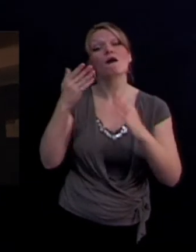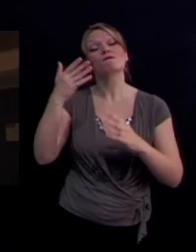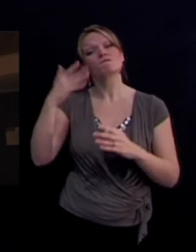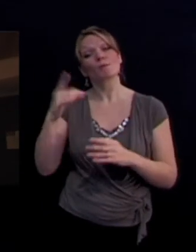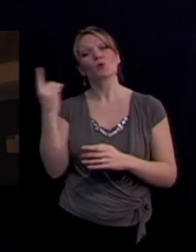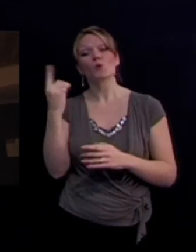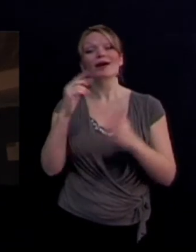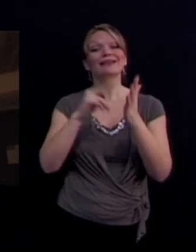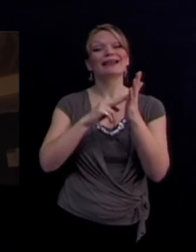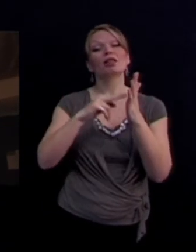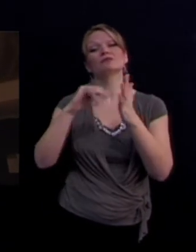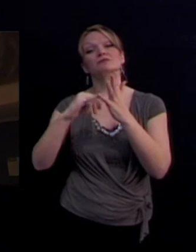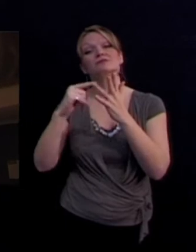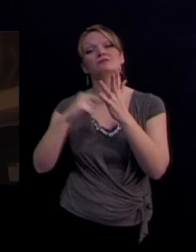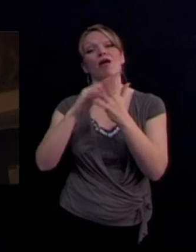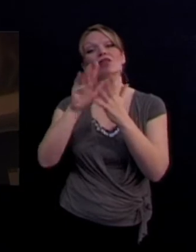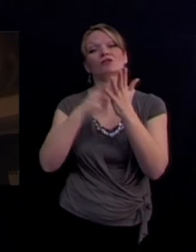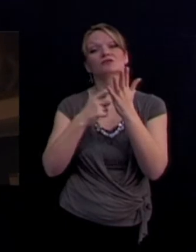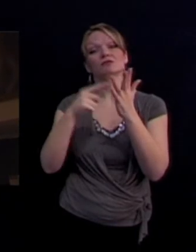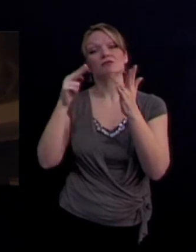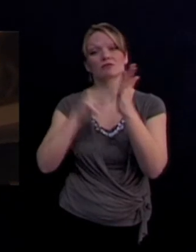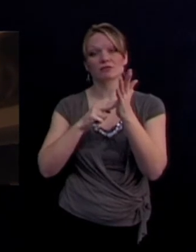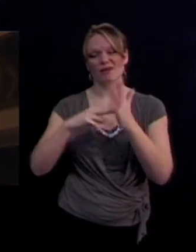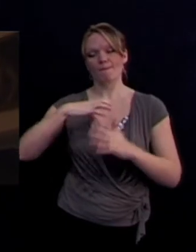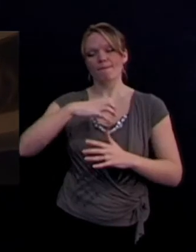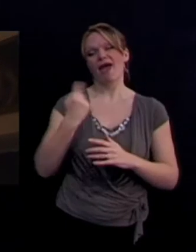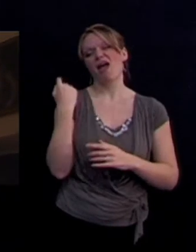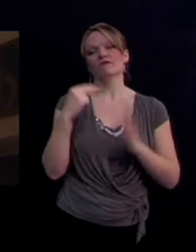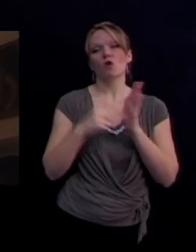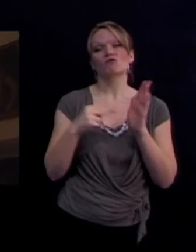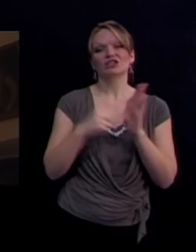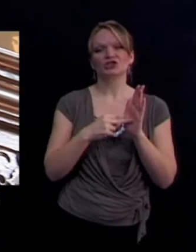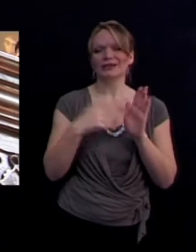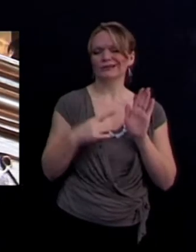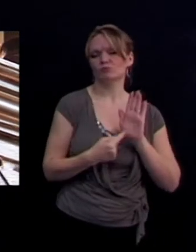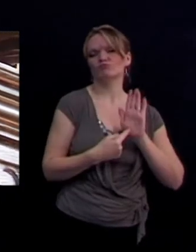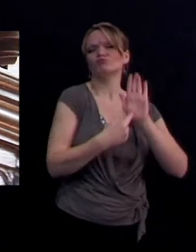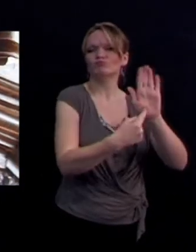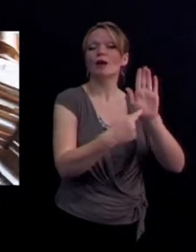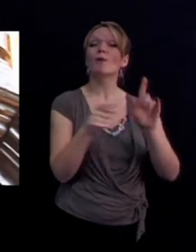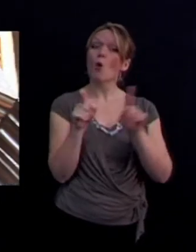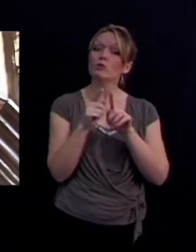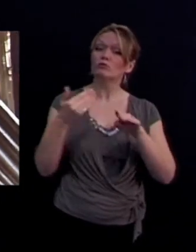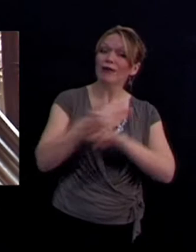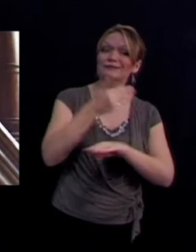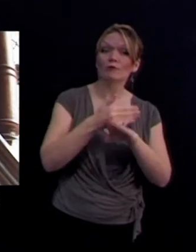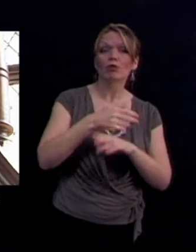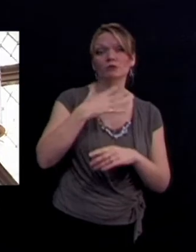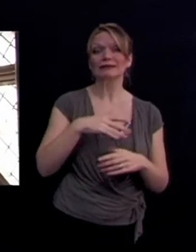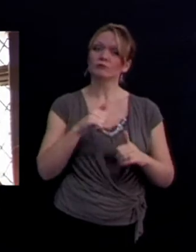of Norwich. The house of a man of this status needed to be impressive, but also functional.